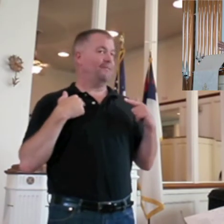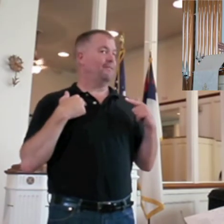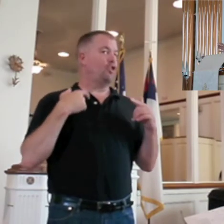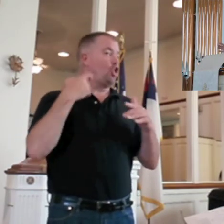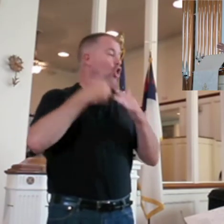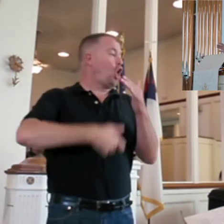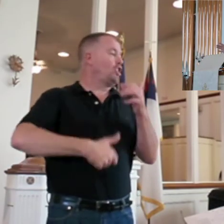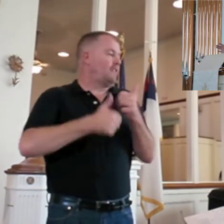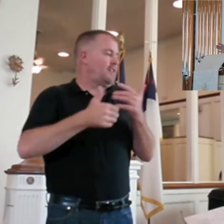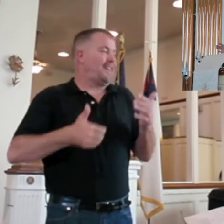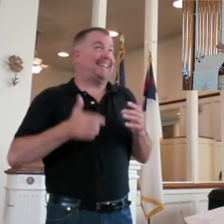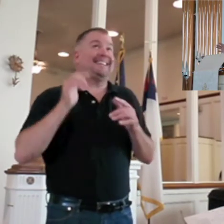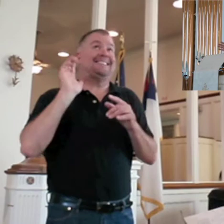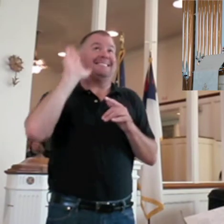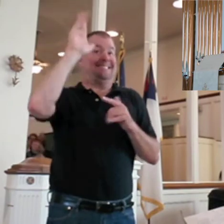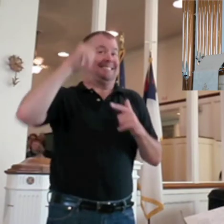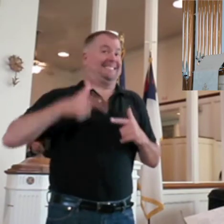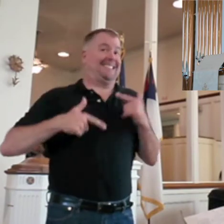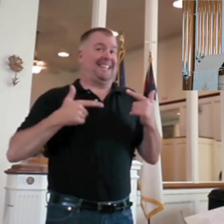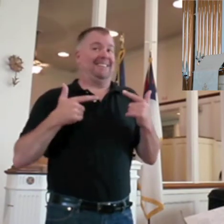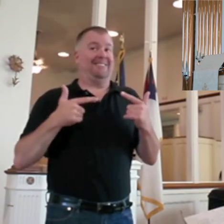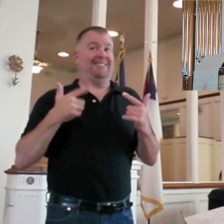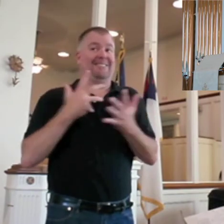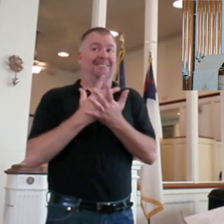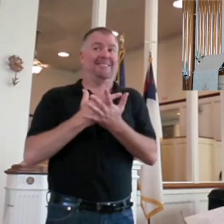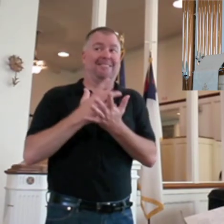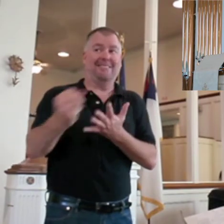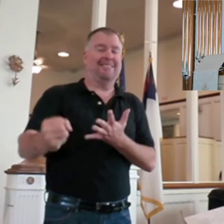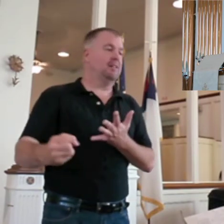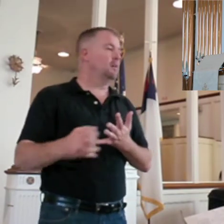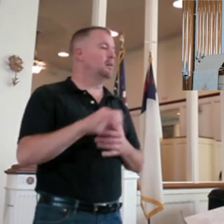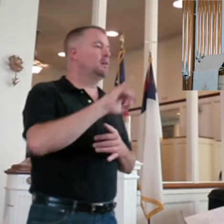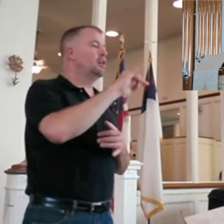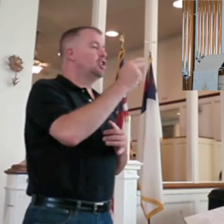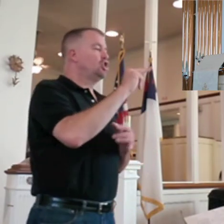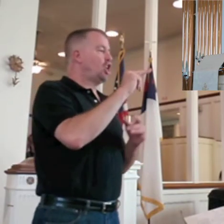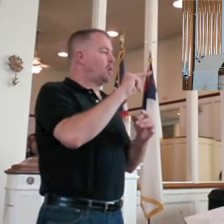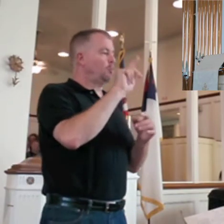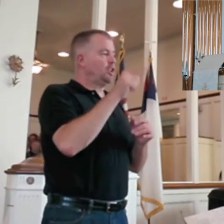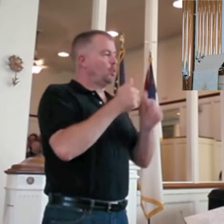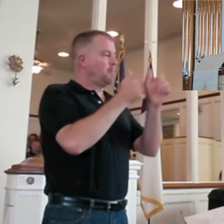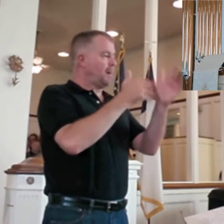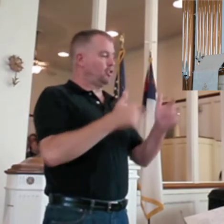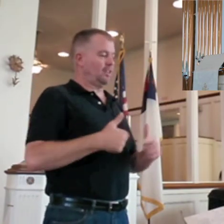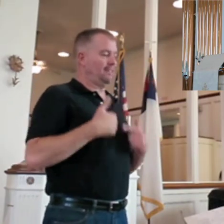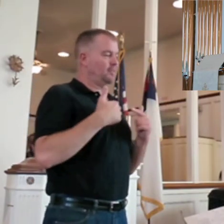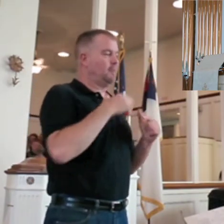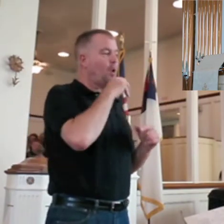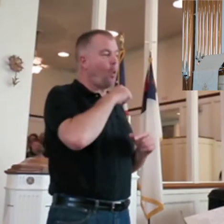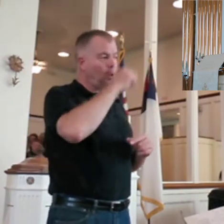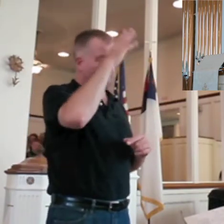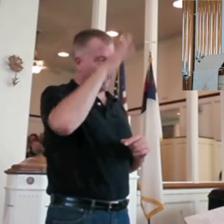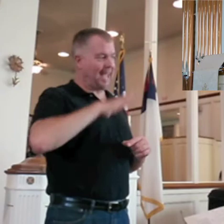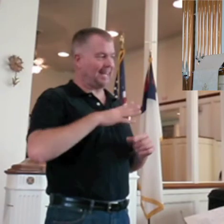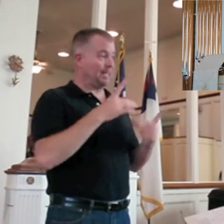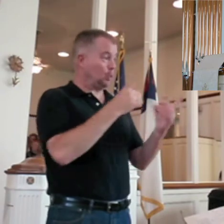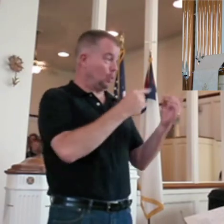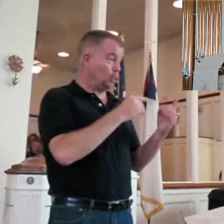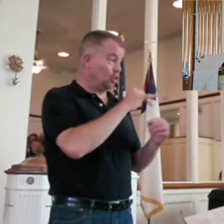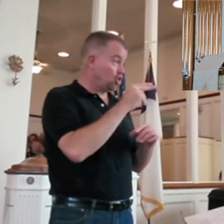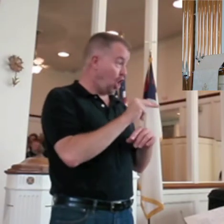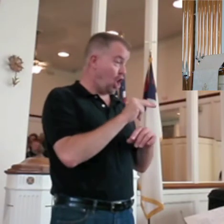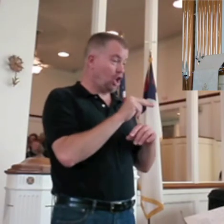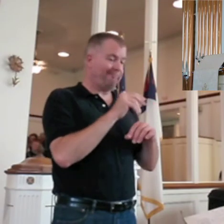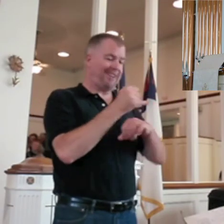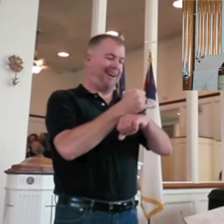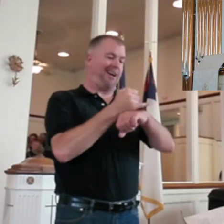It cost all the apostles their lives. John was the only one that lived to be an old man, and they banished